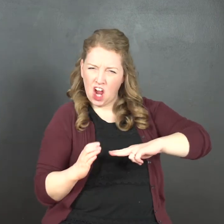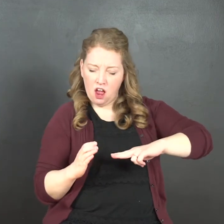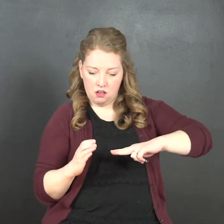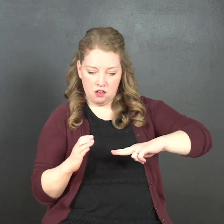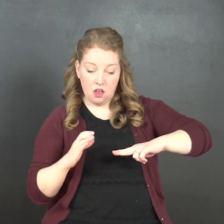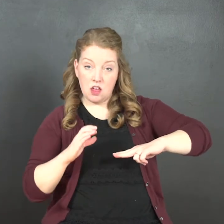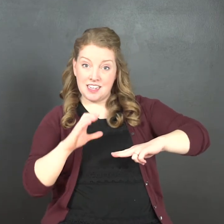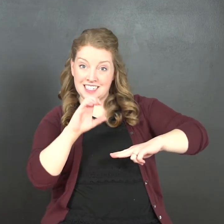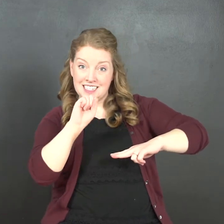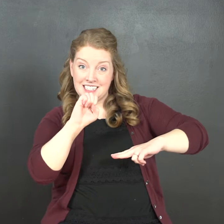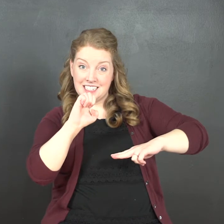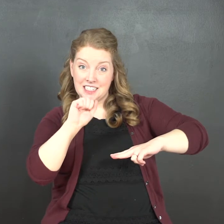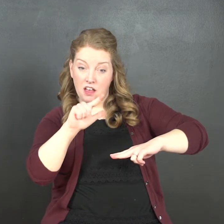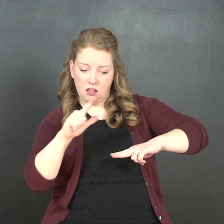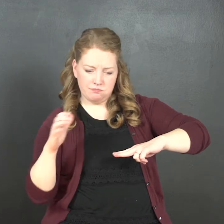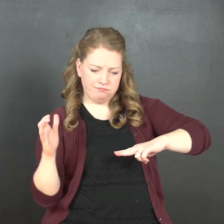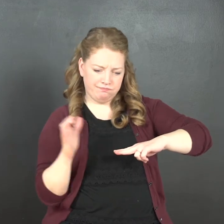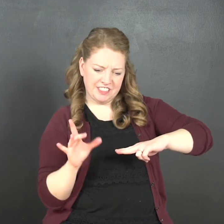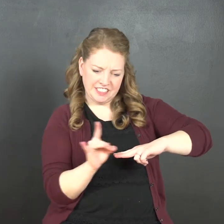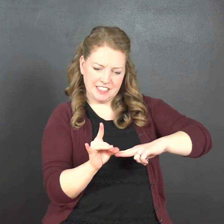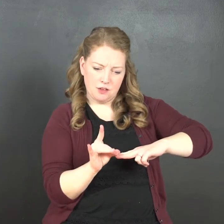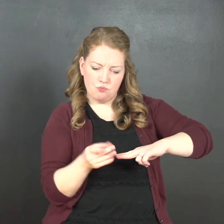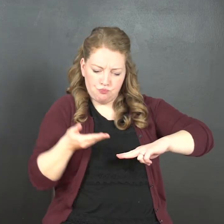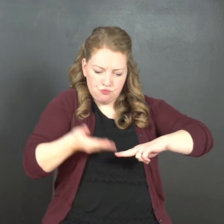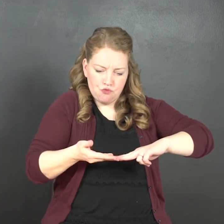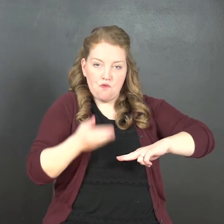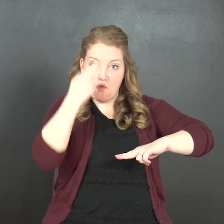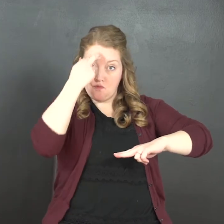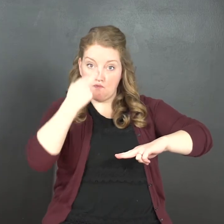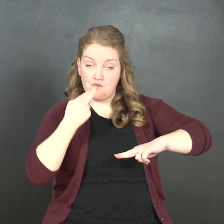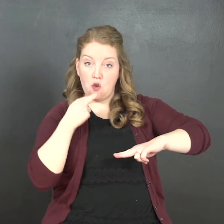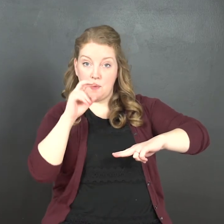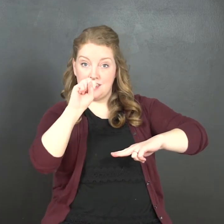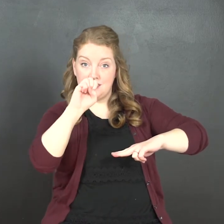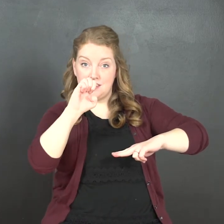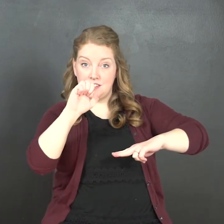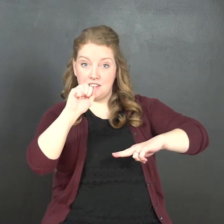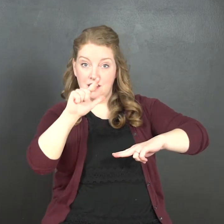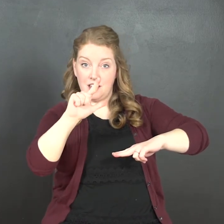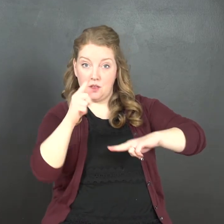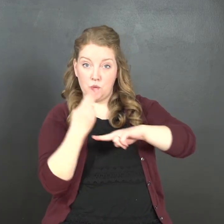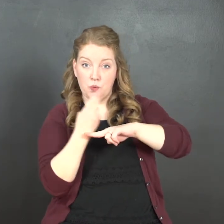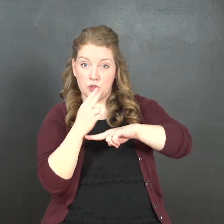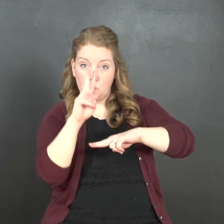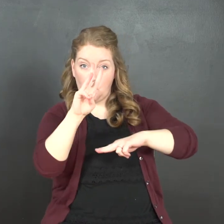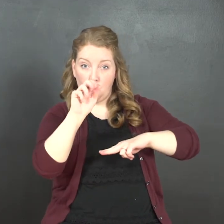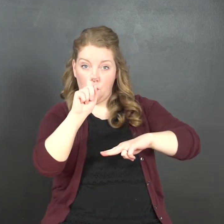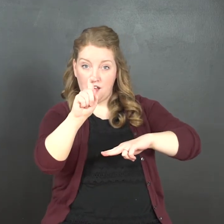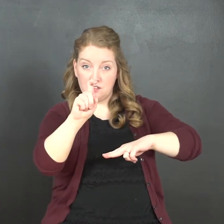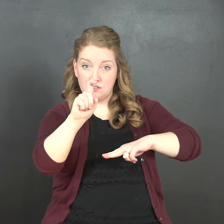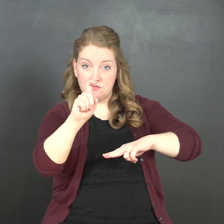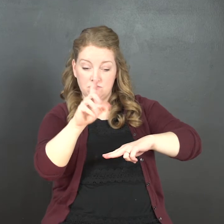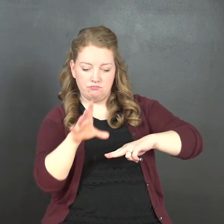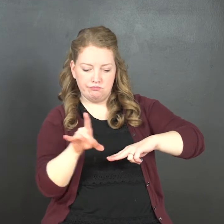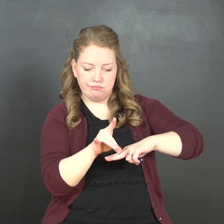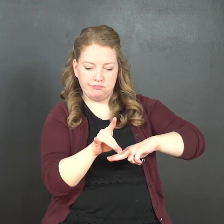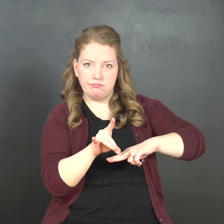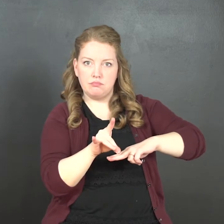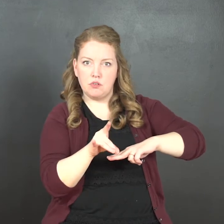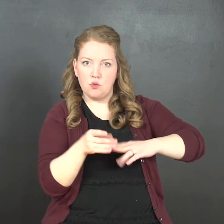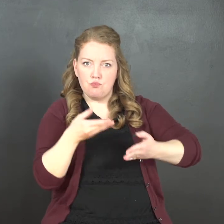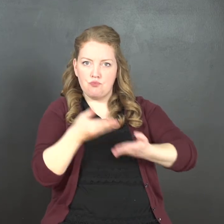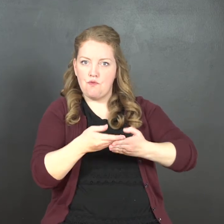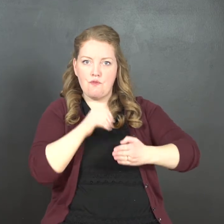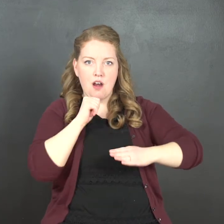stirred himself, rising from the sleep of death, and he came out of that tomb alive. In fact, reading in this text today, there are at